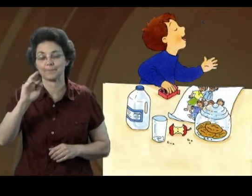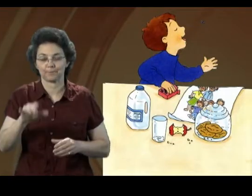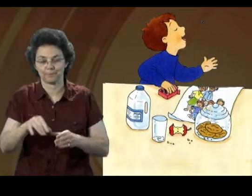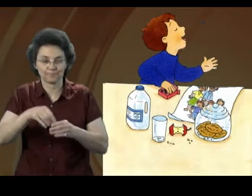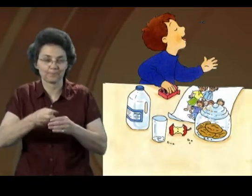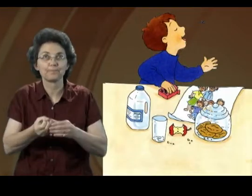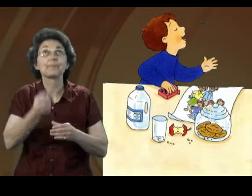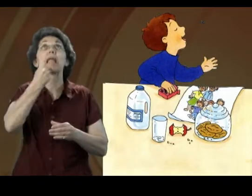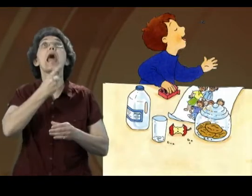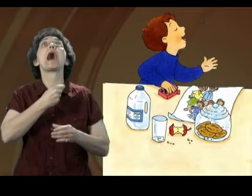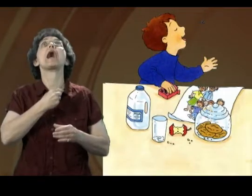And some raisins.